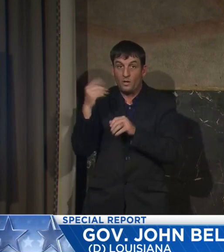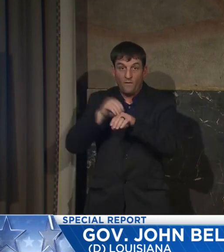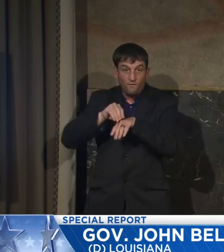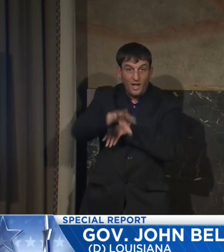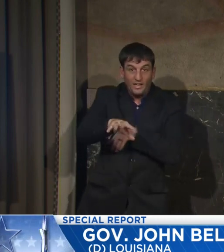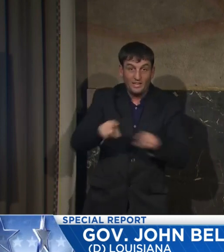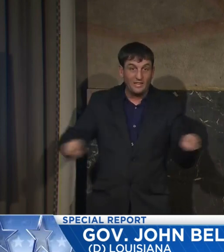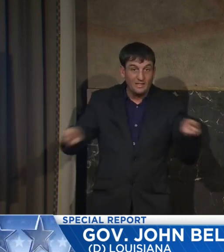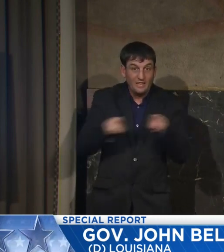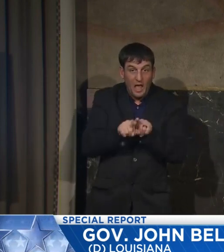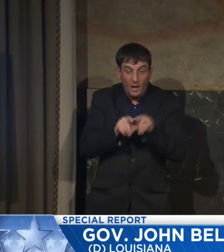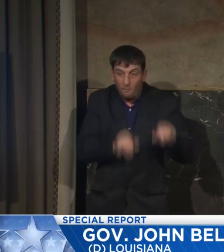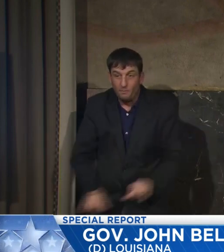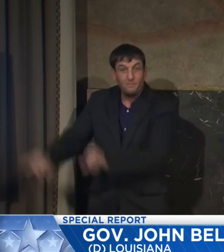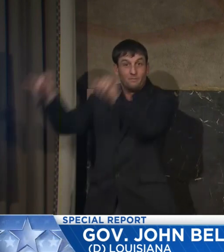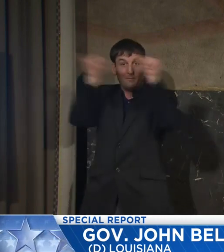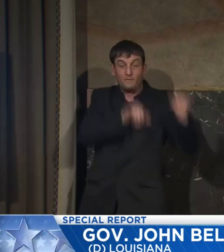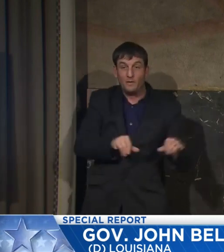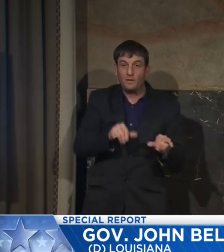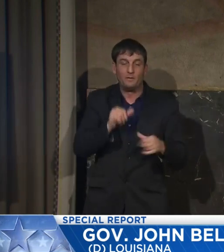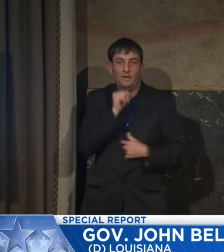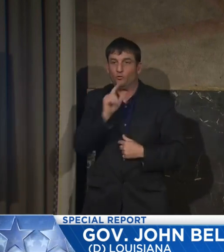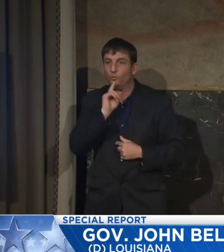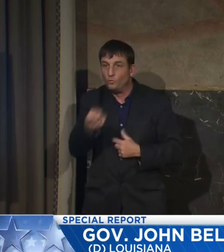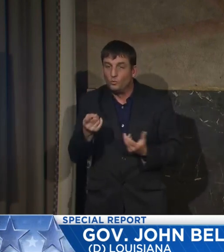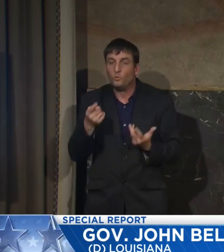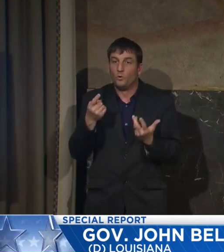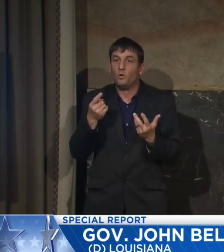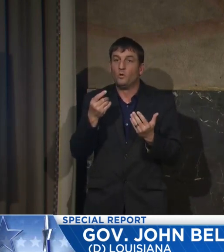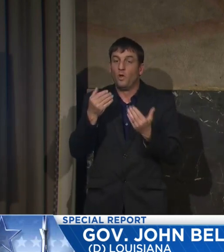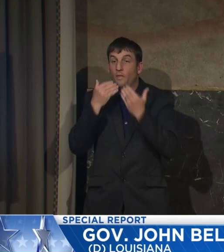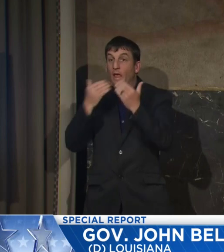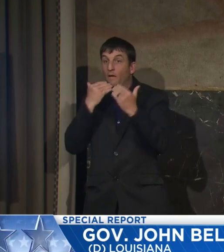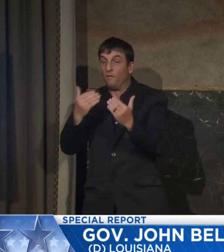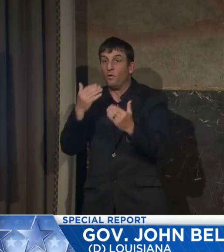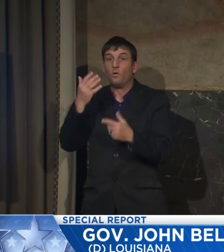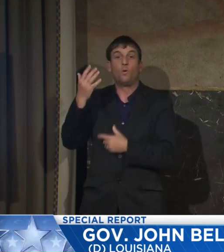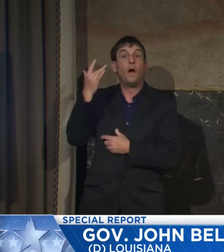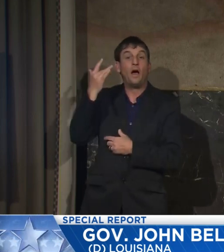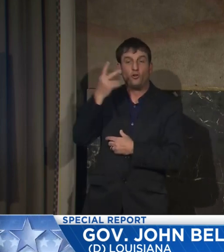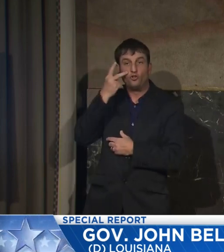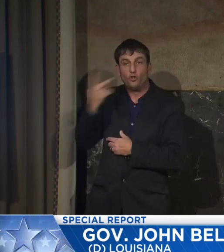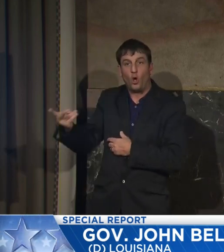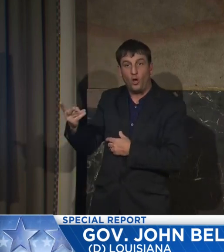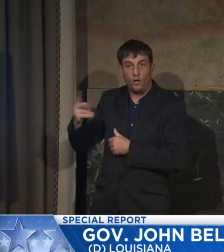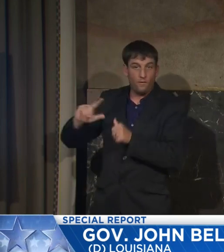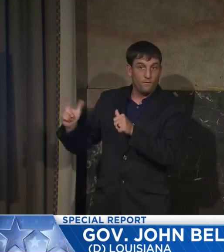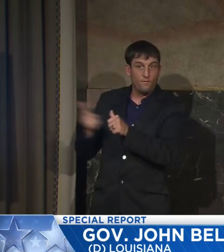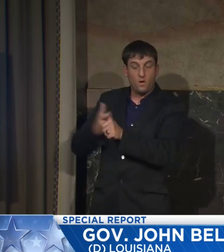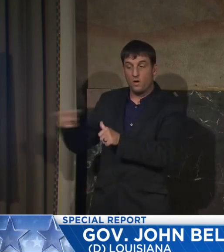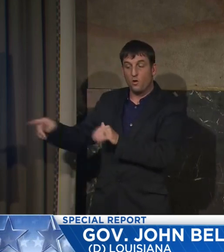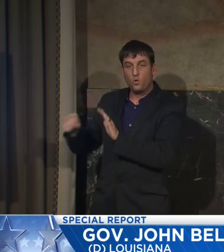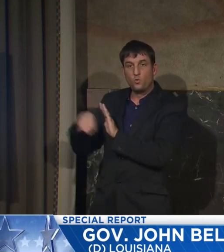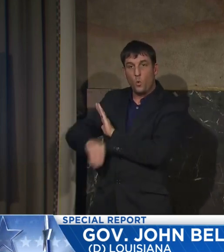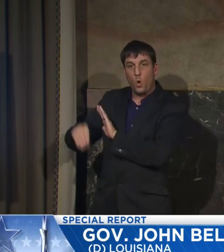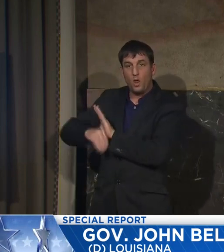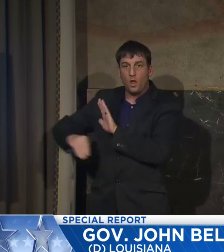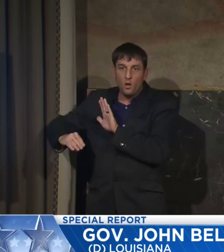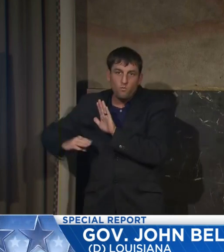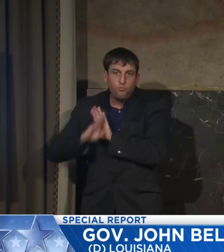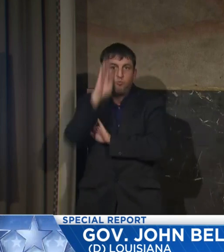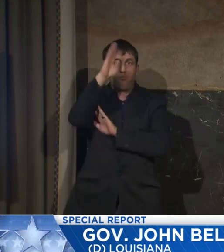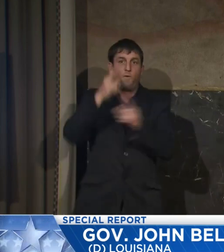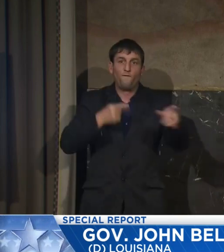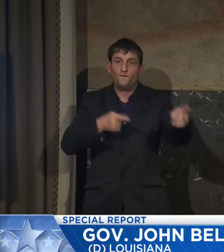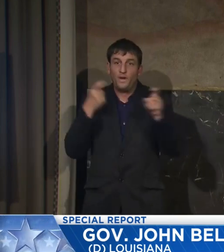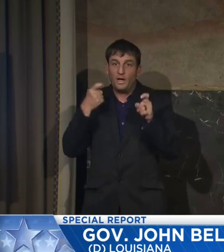other places, and thankfully that's so. So when we saw the huge increases in cases in New Orleans and